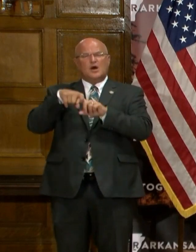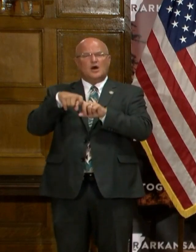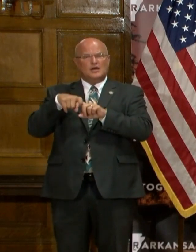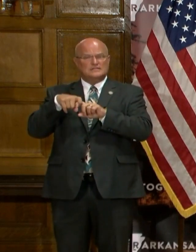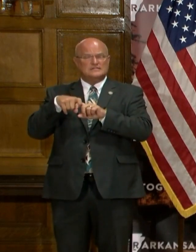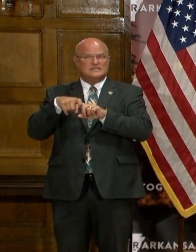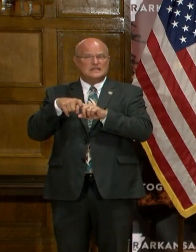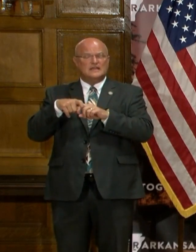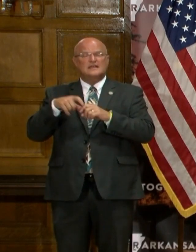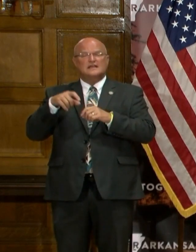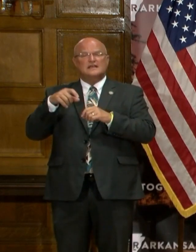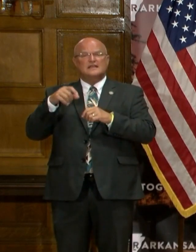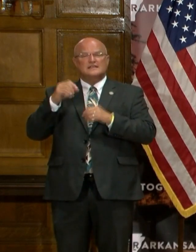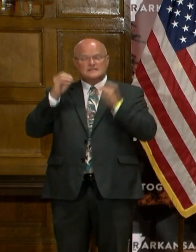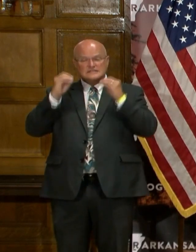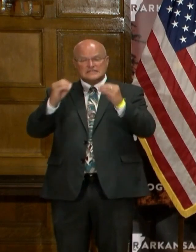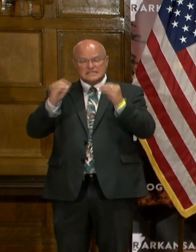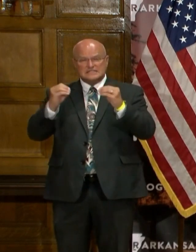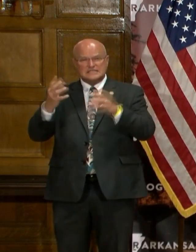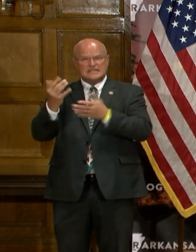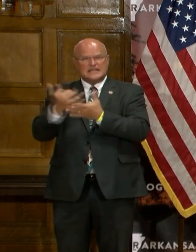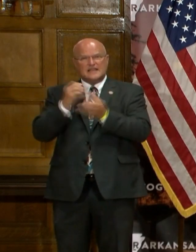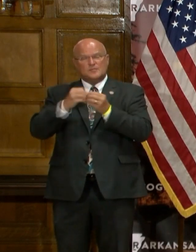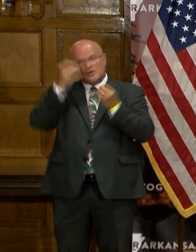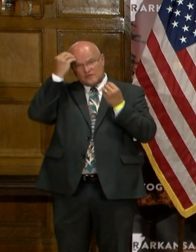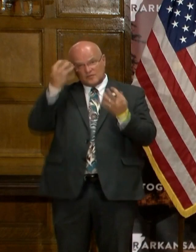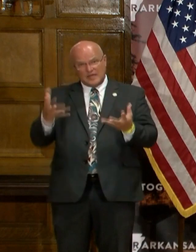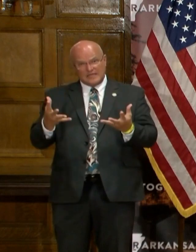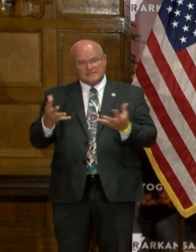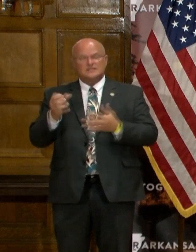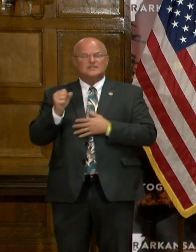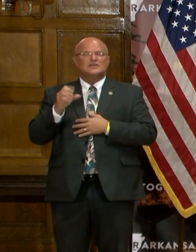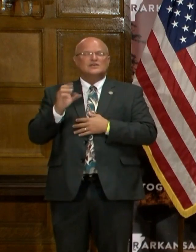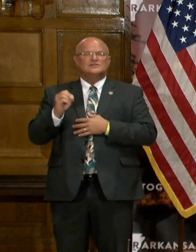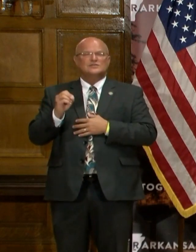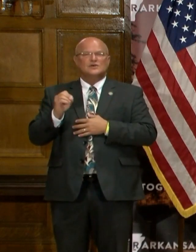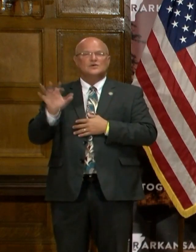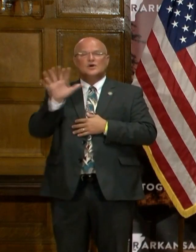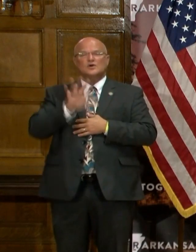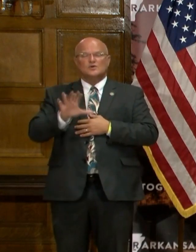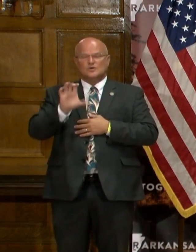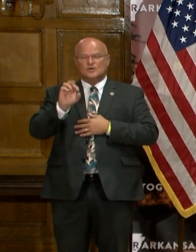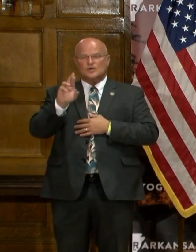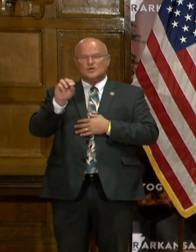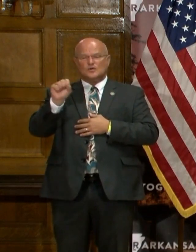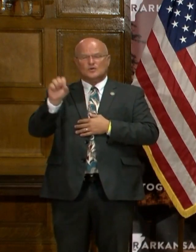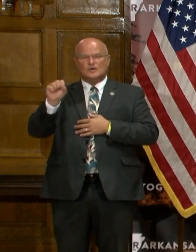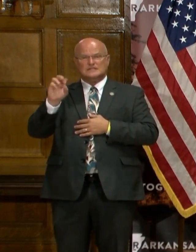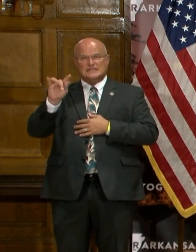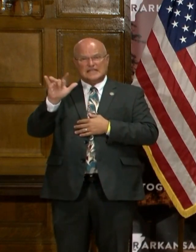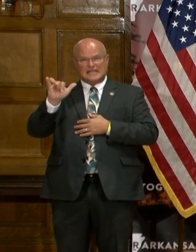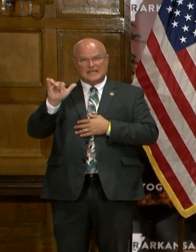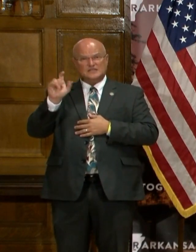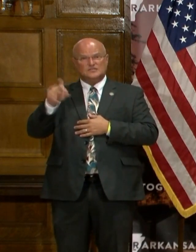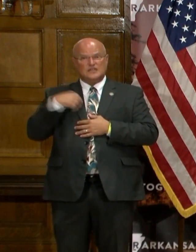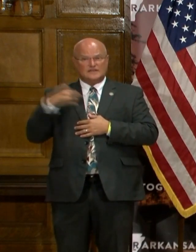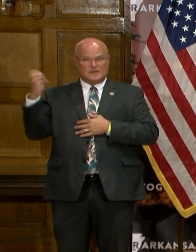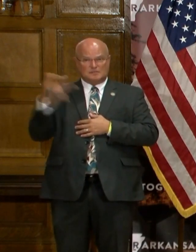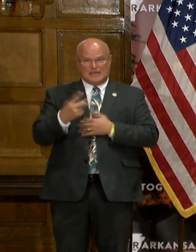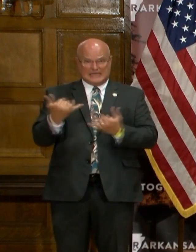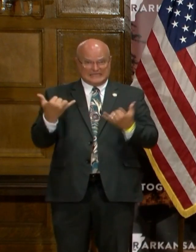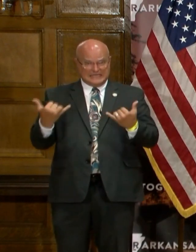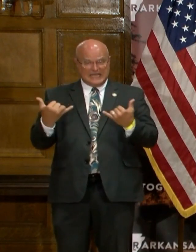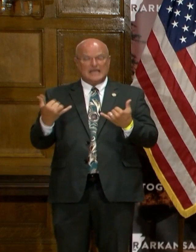of their buildings to gather more information. And so cross-county schools should have returned